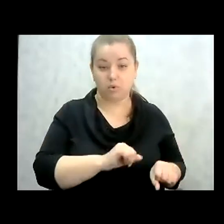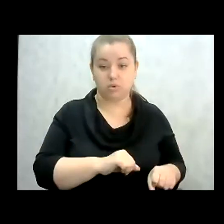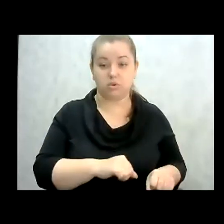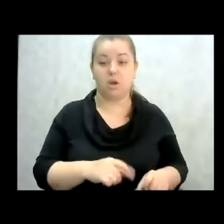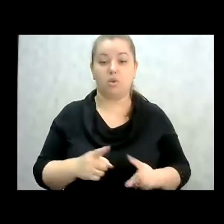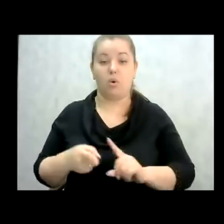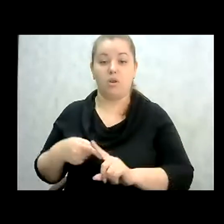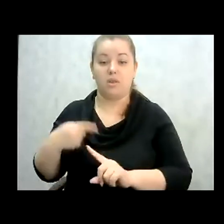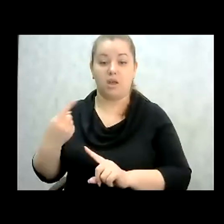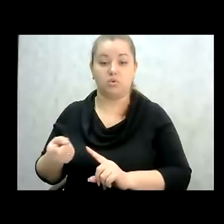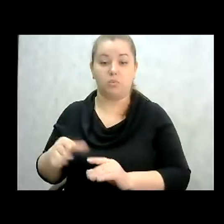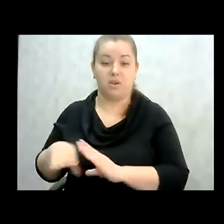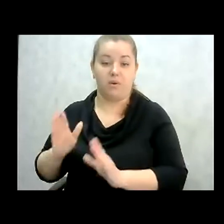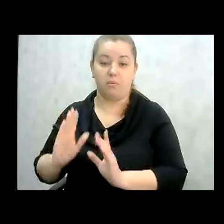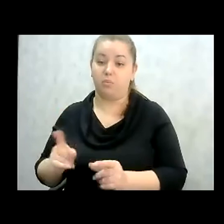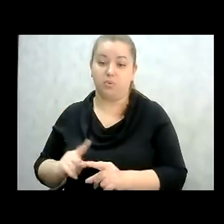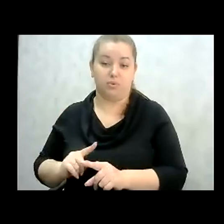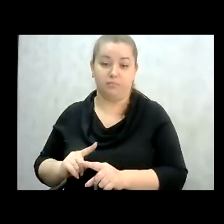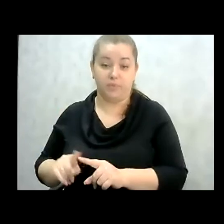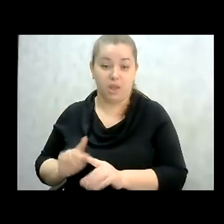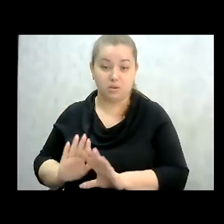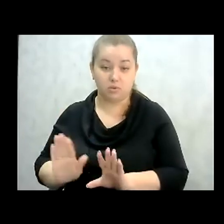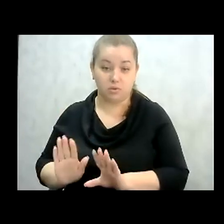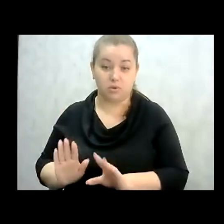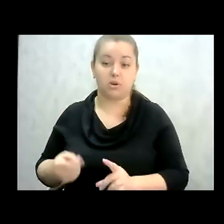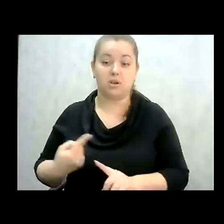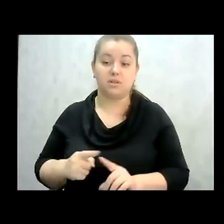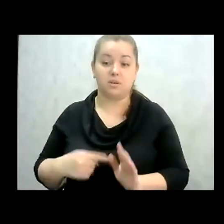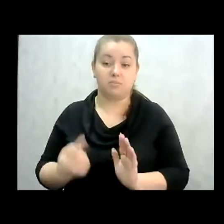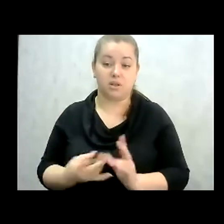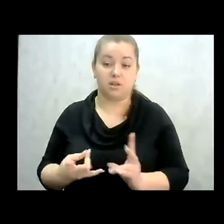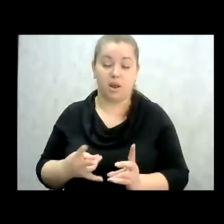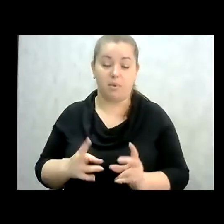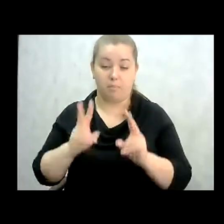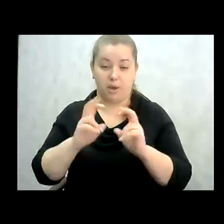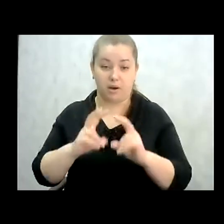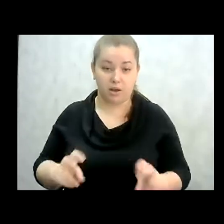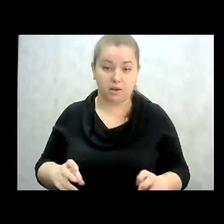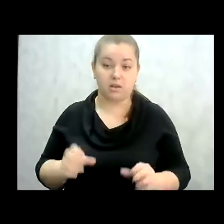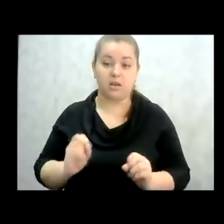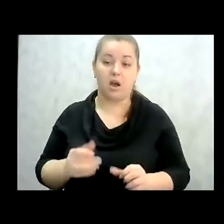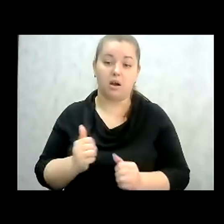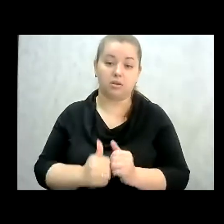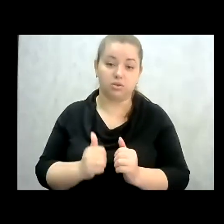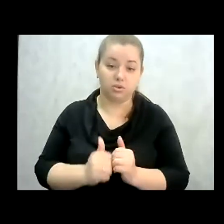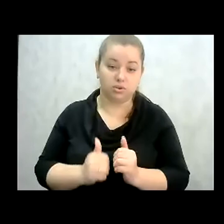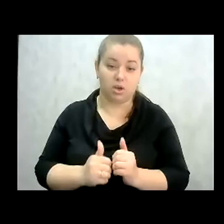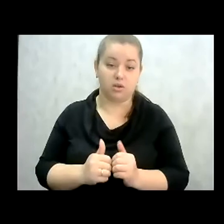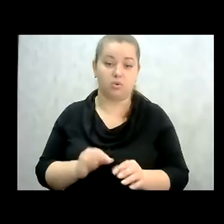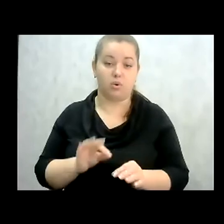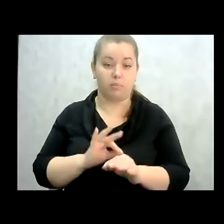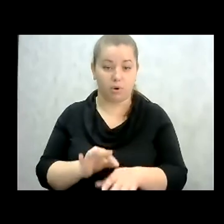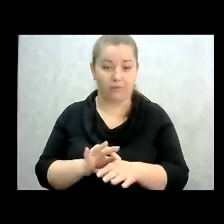right now, then at the forthcoming election, the turnout will be